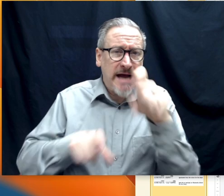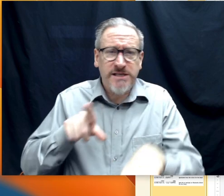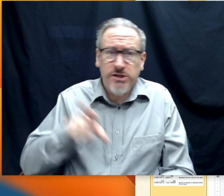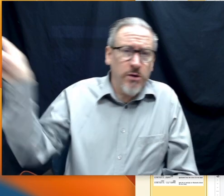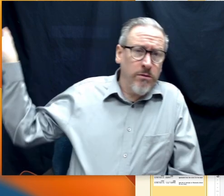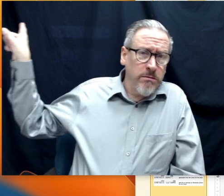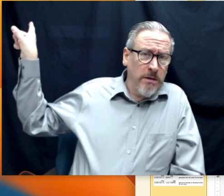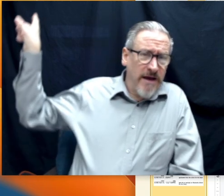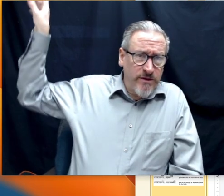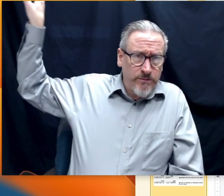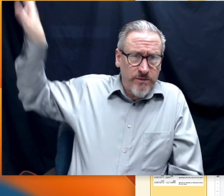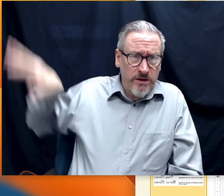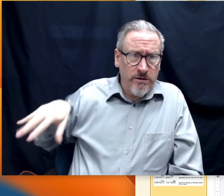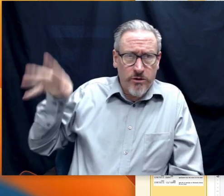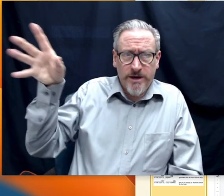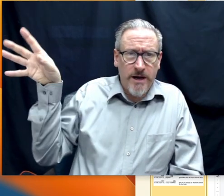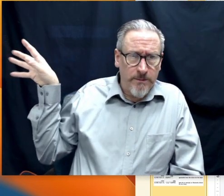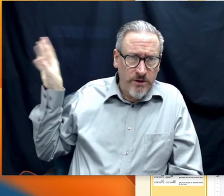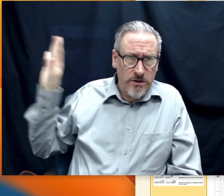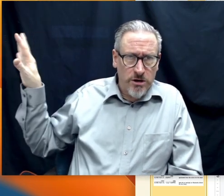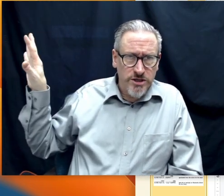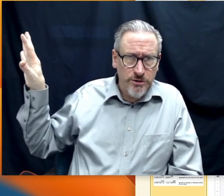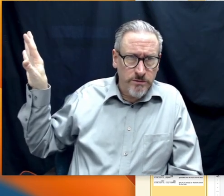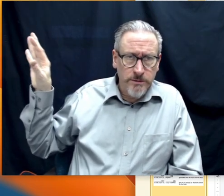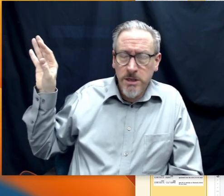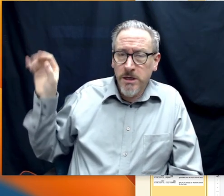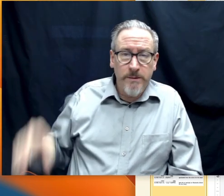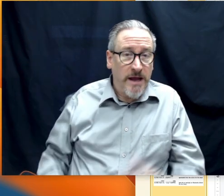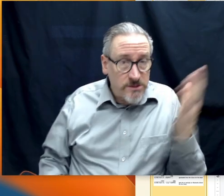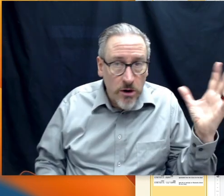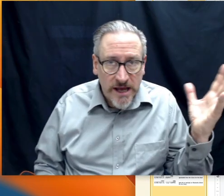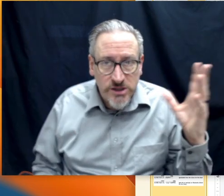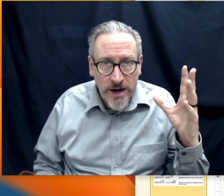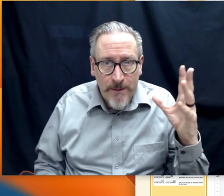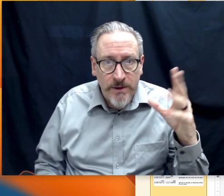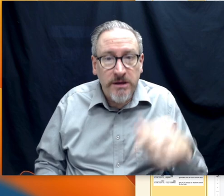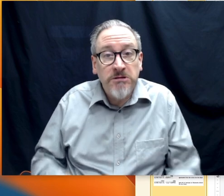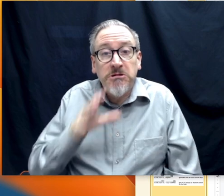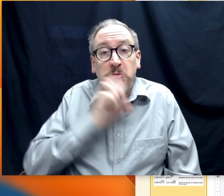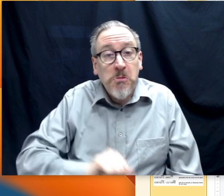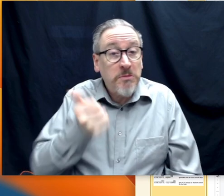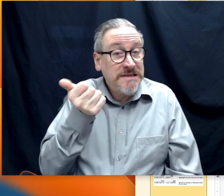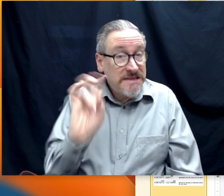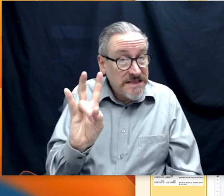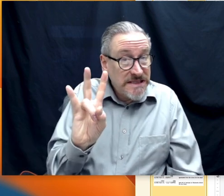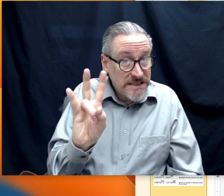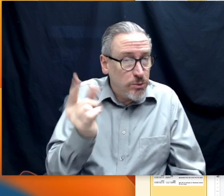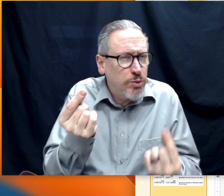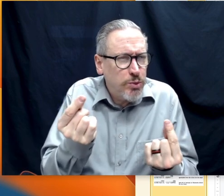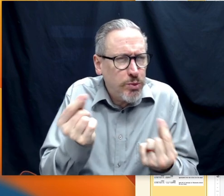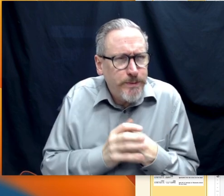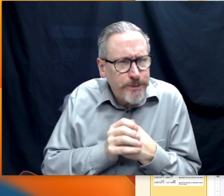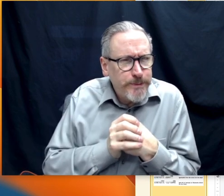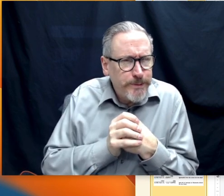I would ask. So, have the little grid up, the little cartoon. Best. Okay, so what happened?